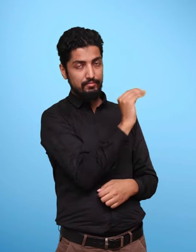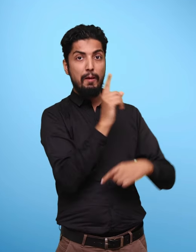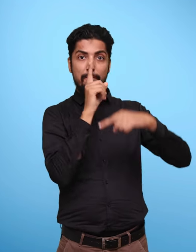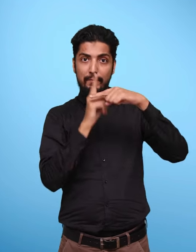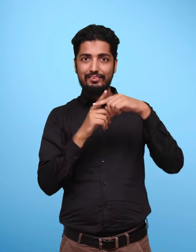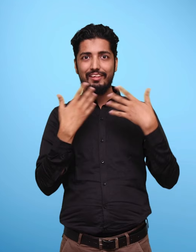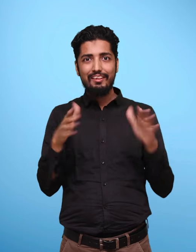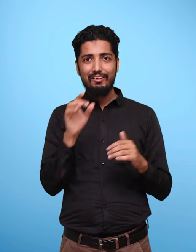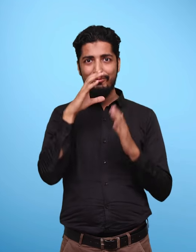words on the board.